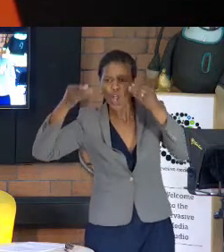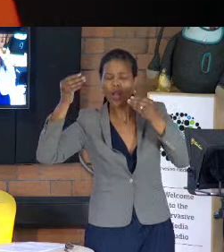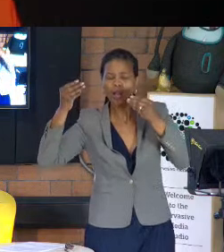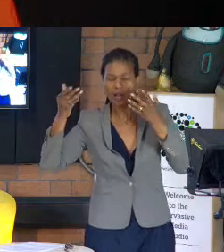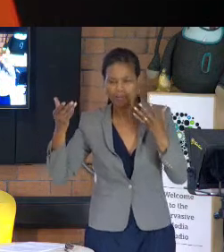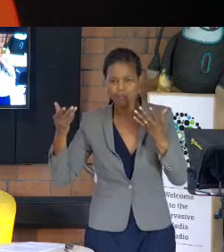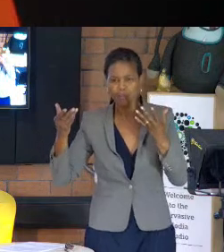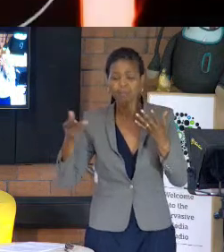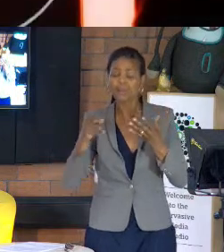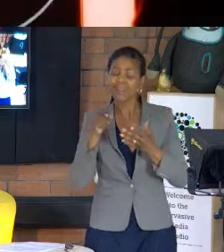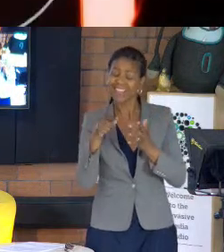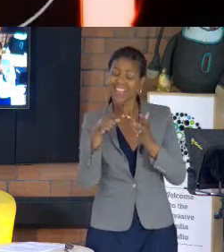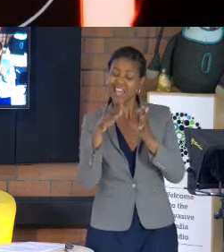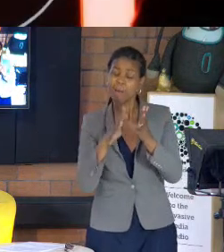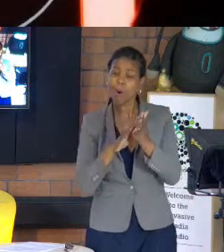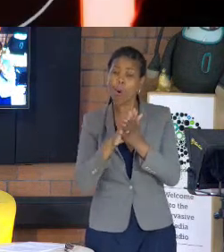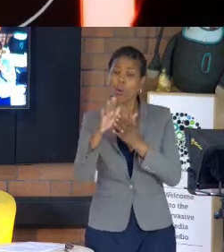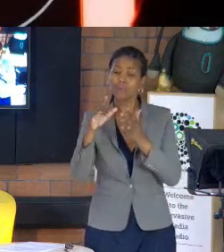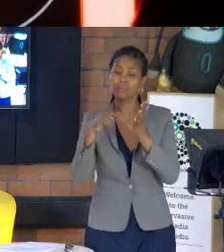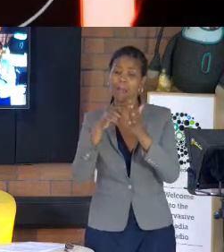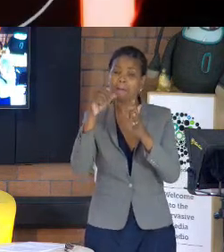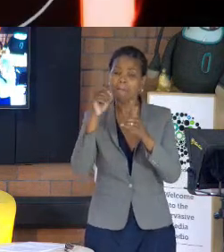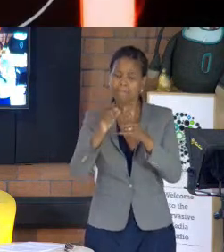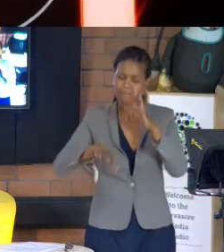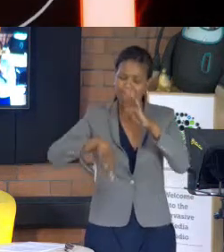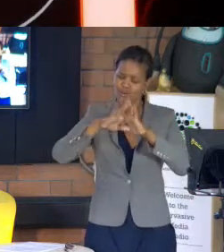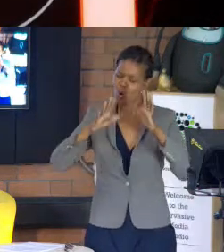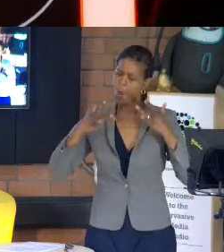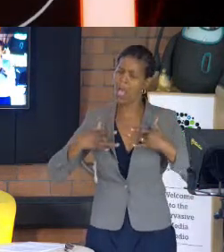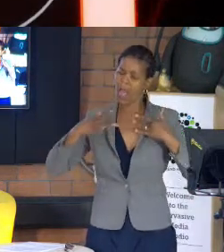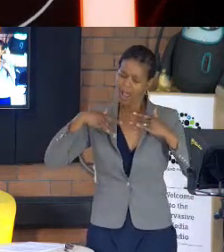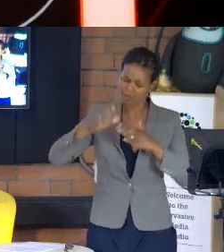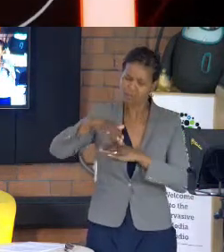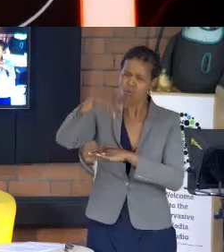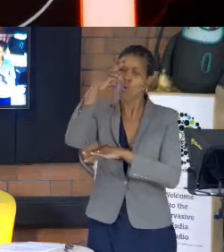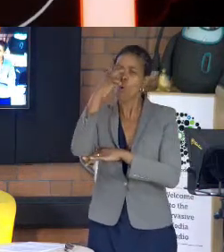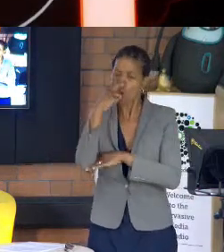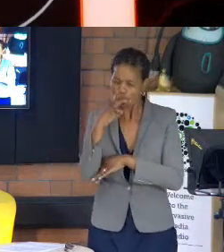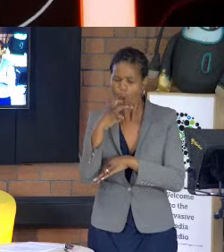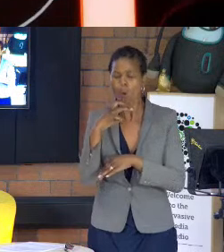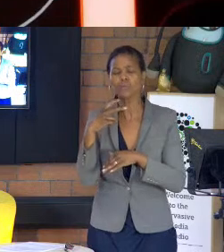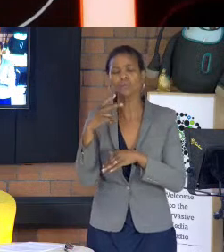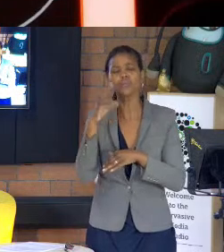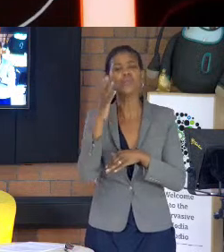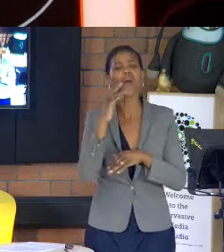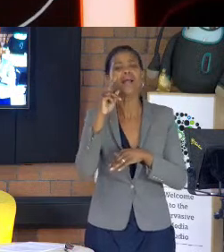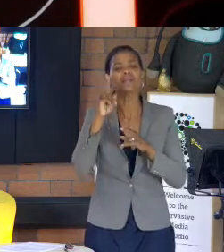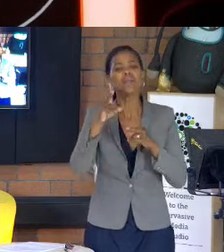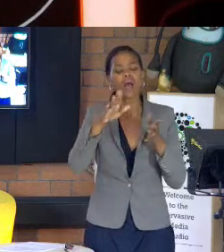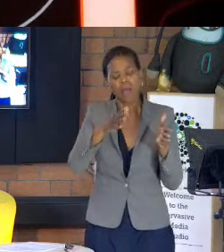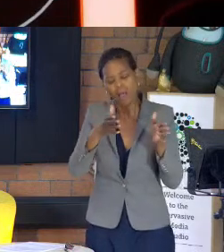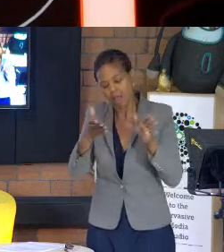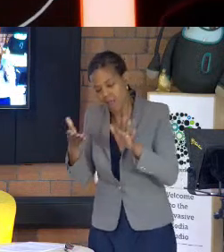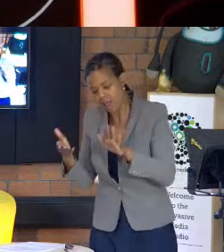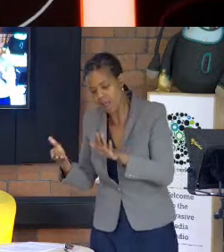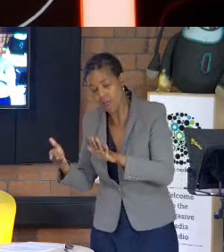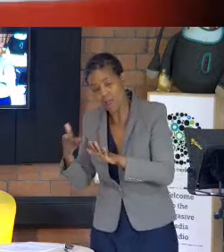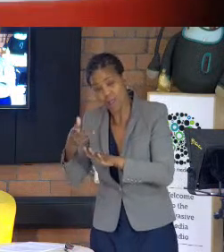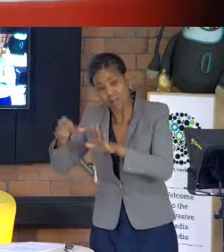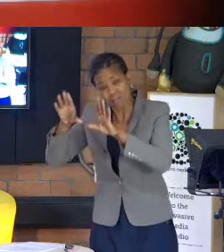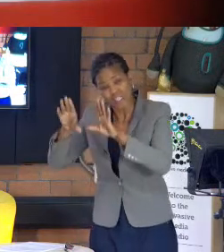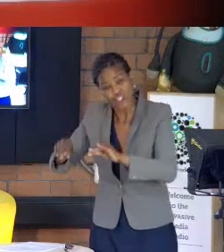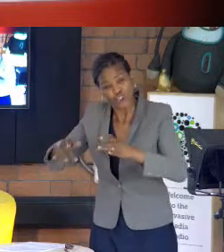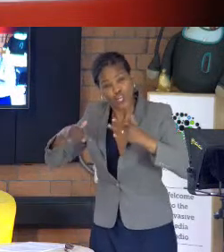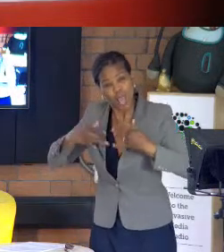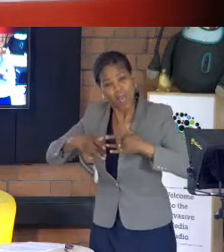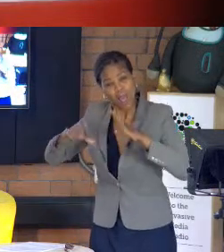Imhotep had a full life and lived to a grand old age. But when Imhotep died, it wasn't the end of his chapter,